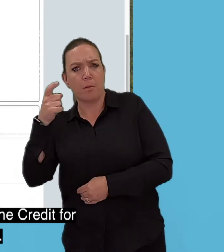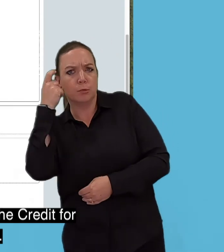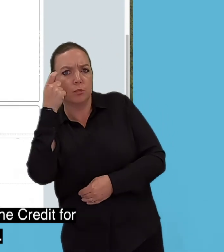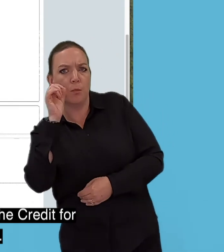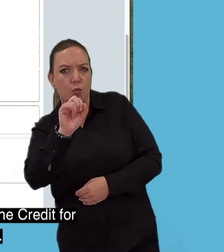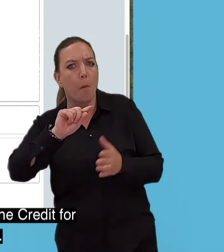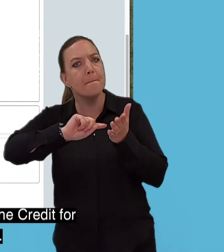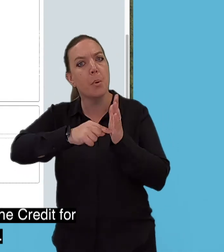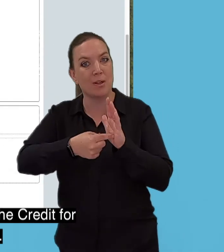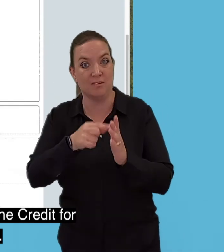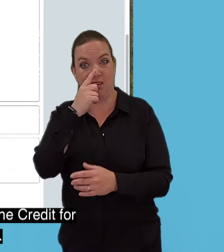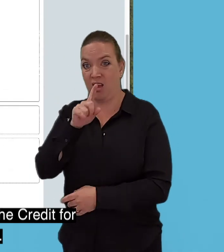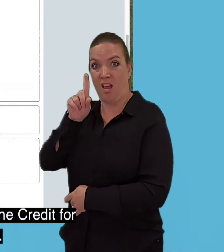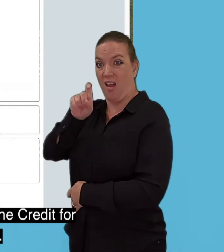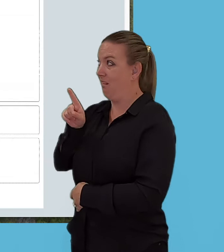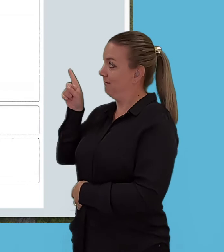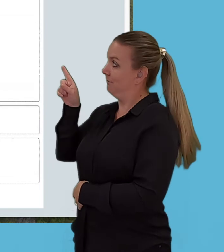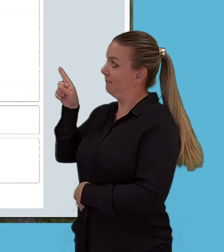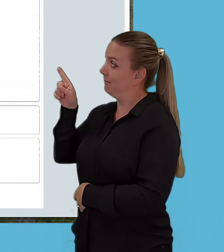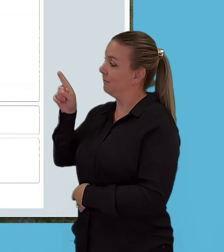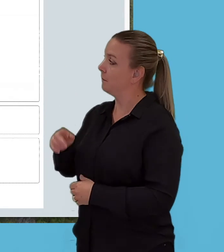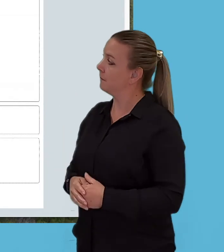under the Credit for Prior Learning section.